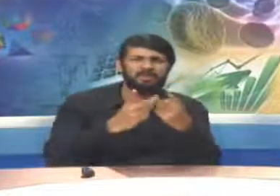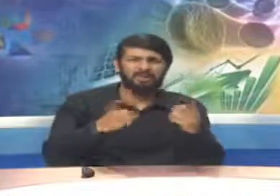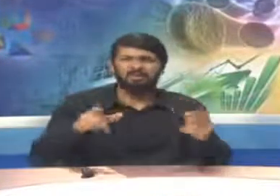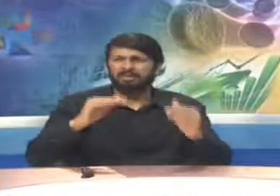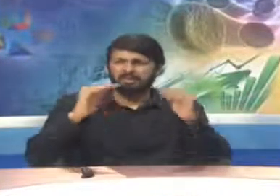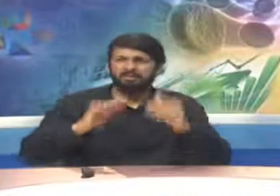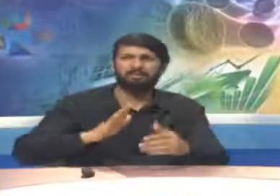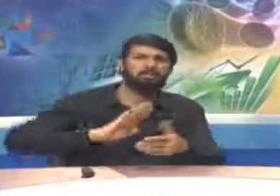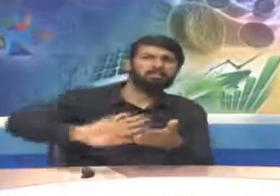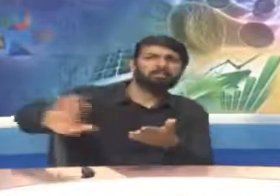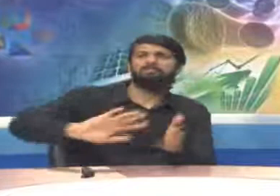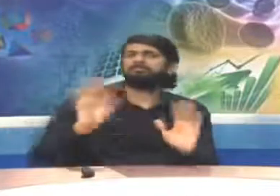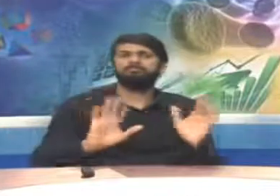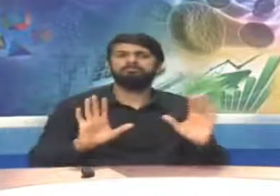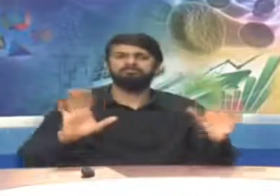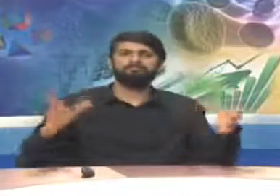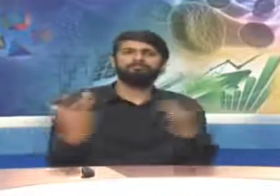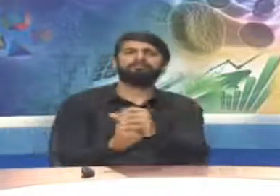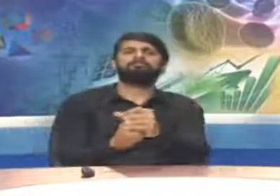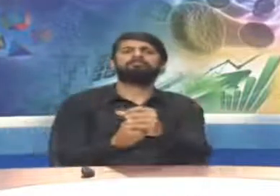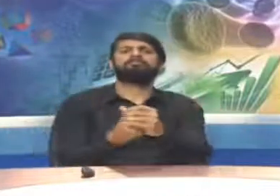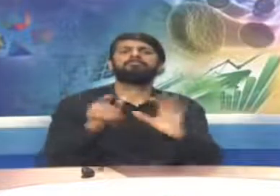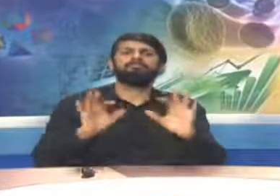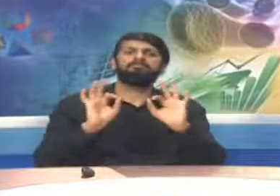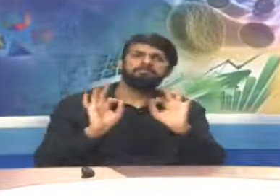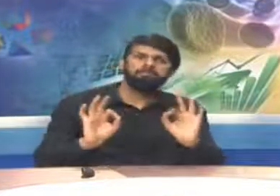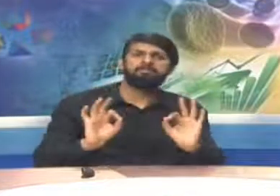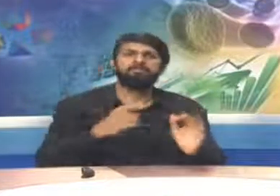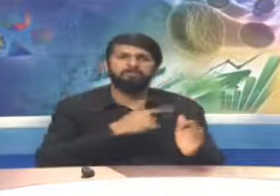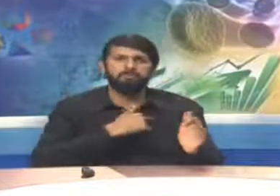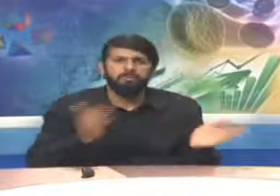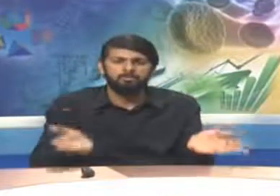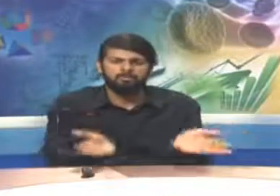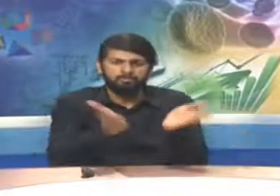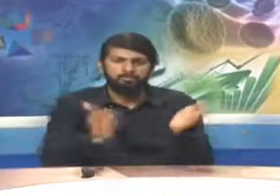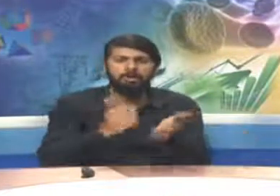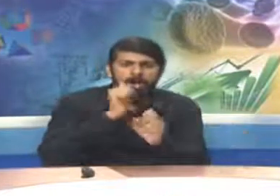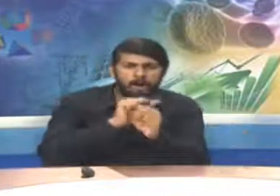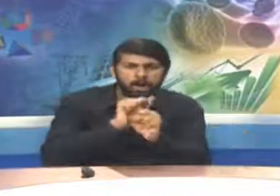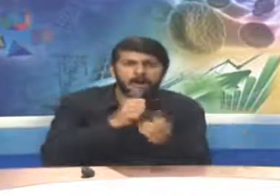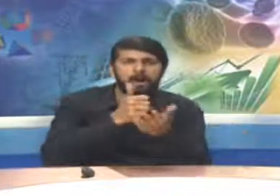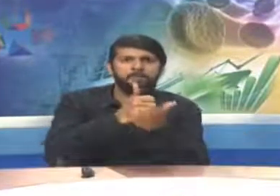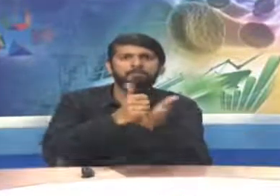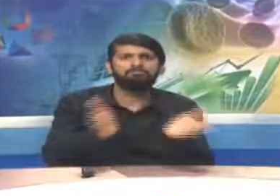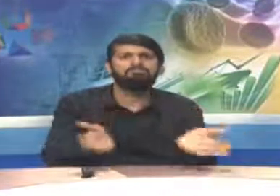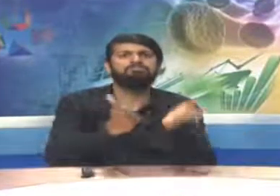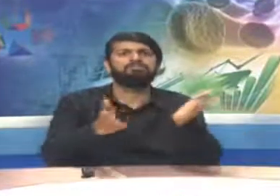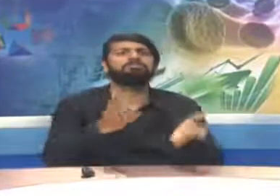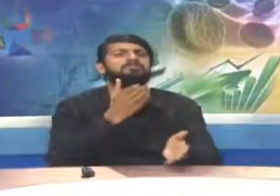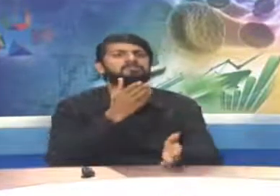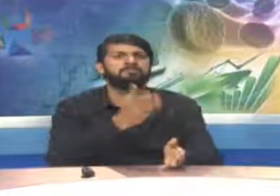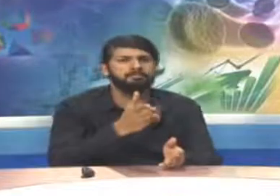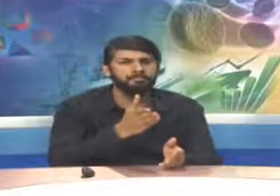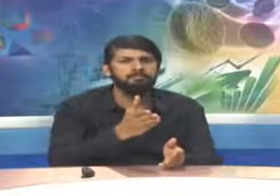components of enterprises are the workers and not the